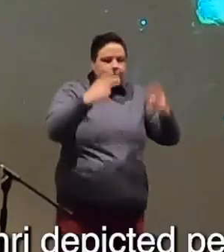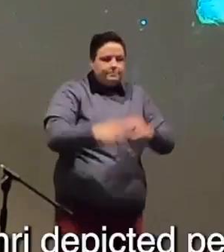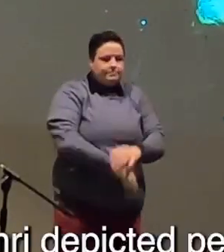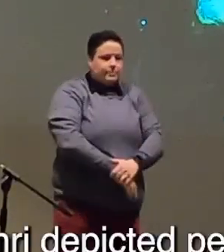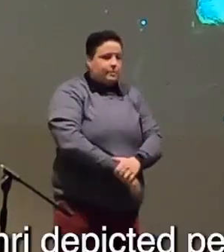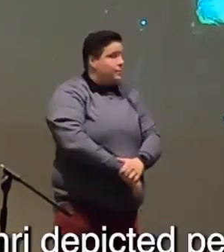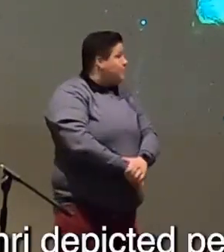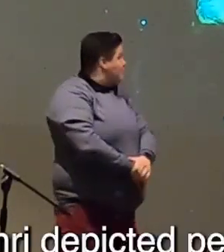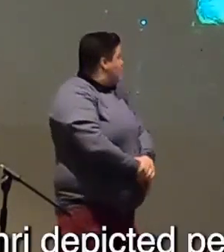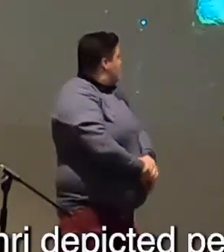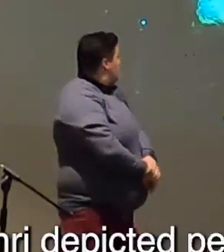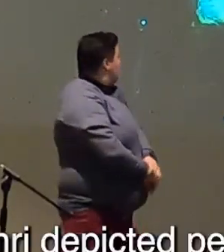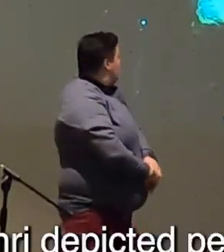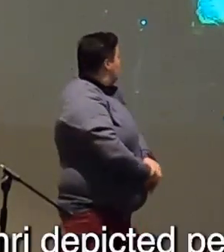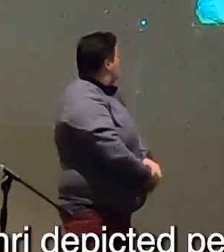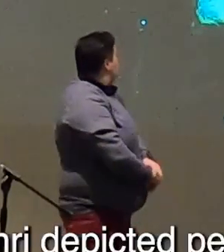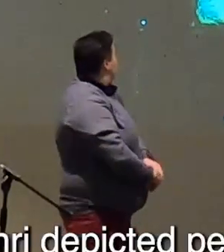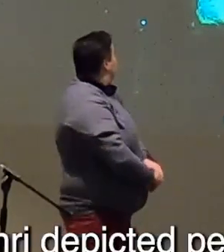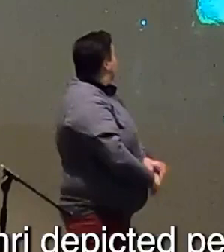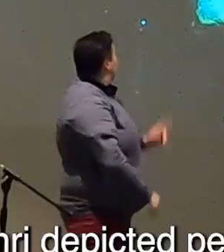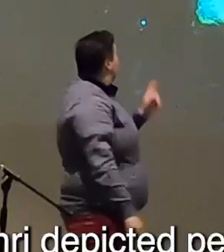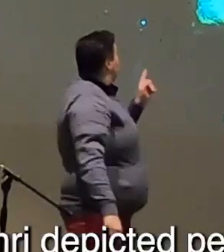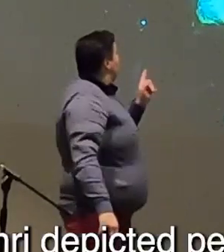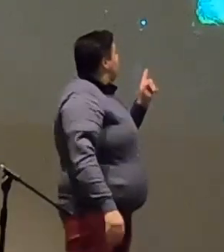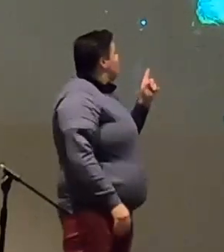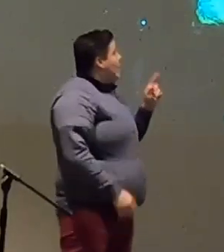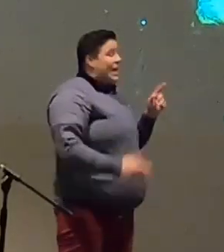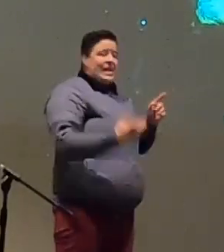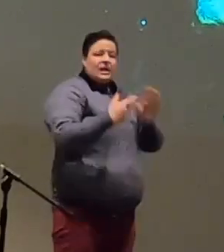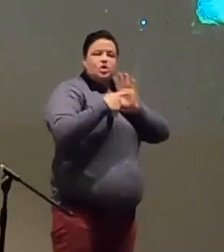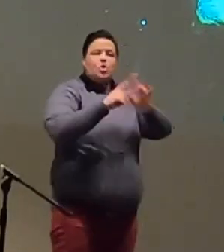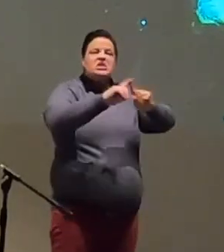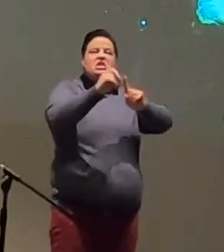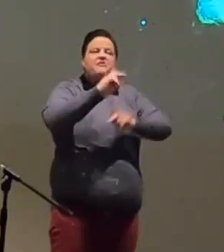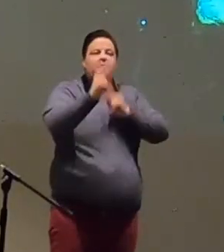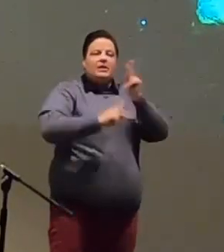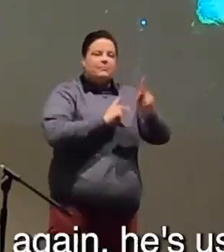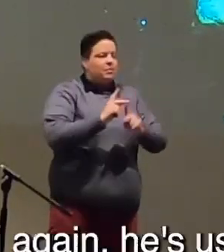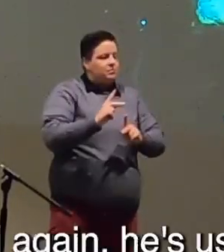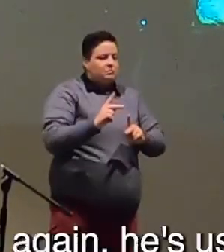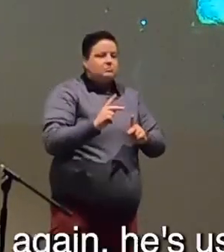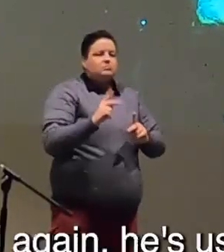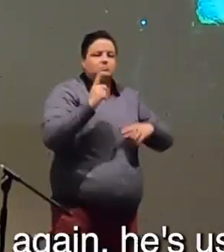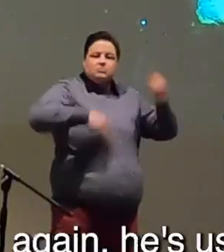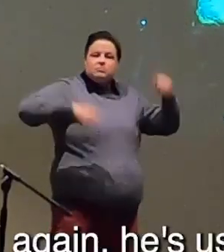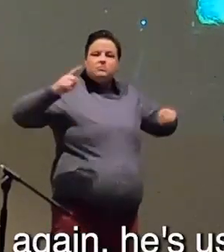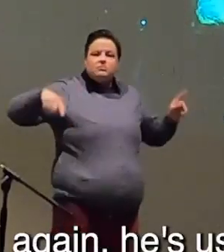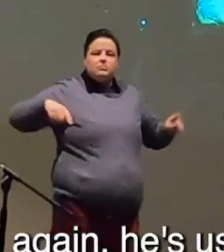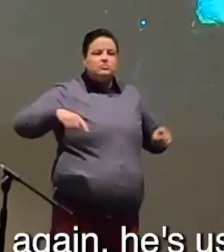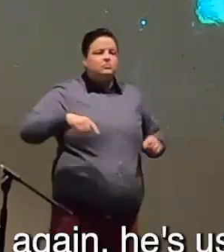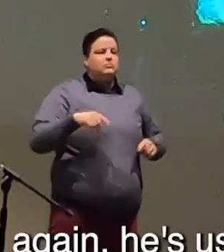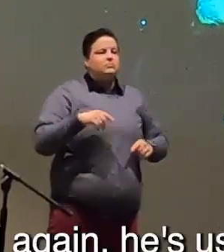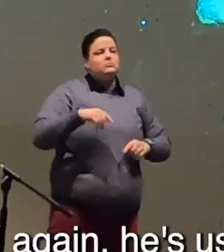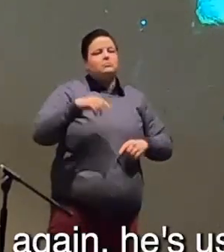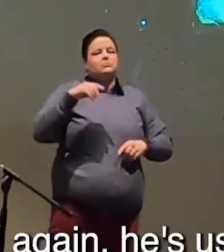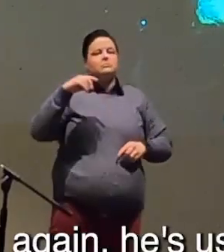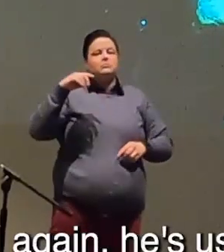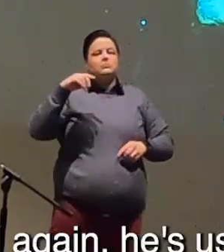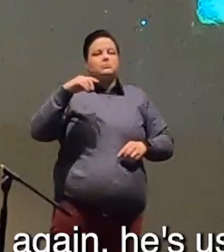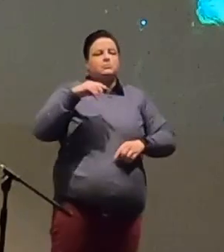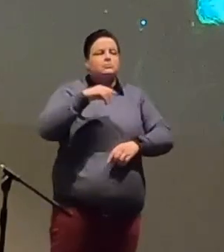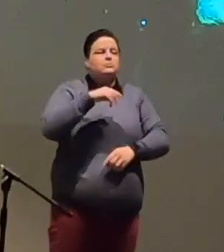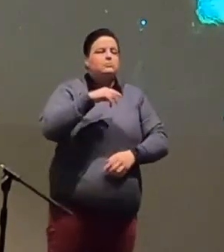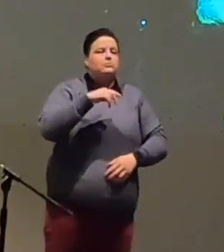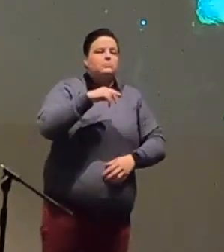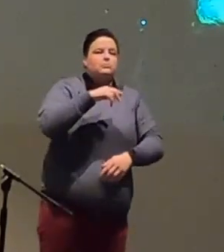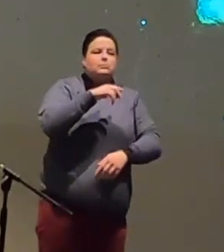So Henry depicted people from all different walks of life. Here's a Dutch soldier, and again, he's using these stark contrasts of dark and